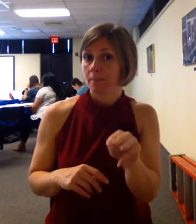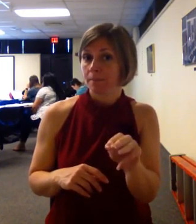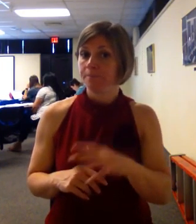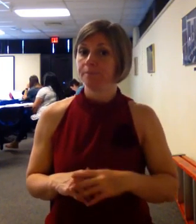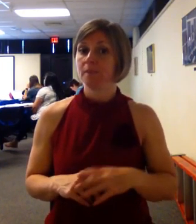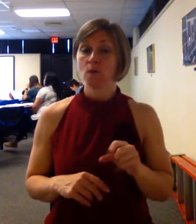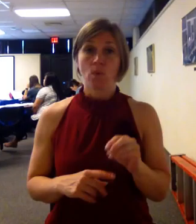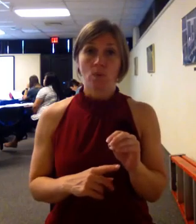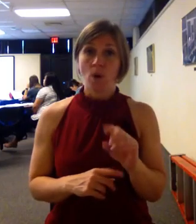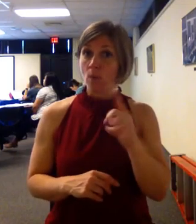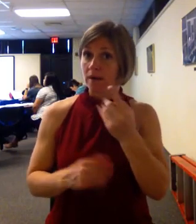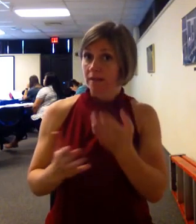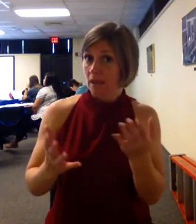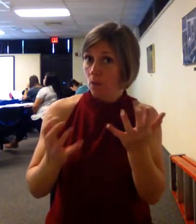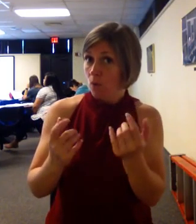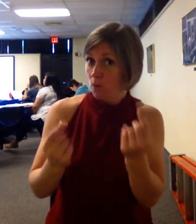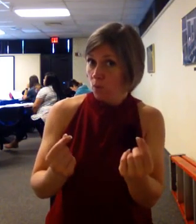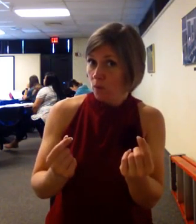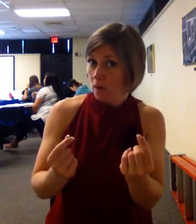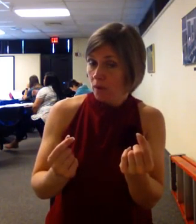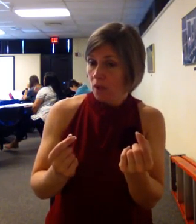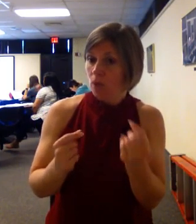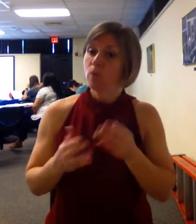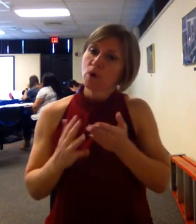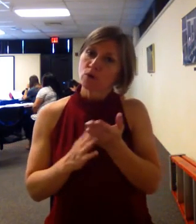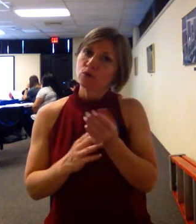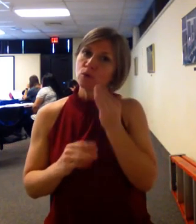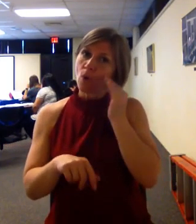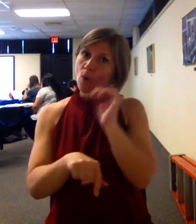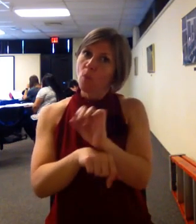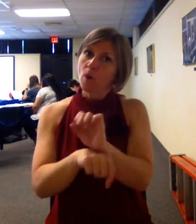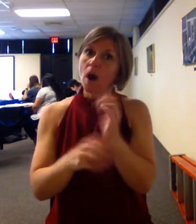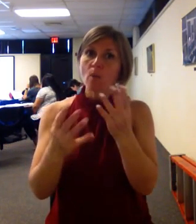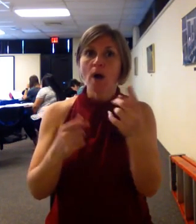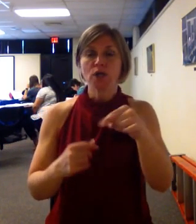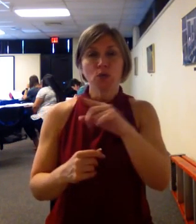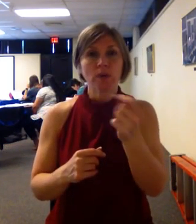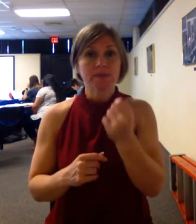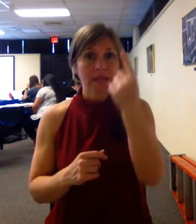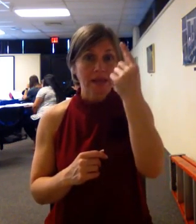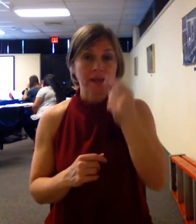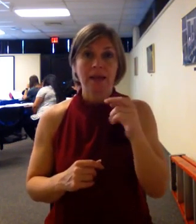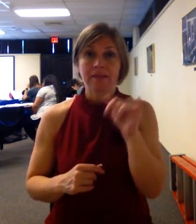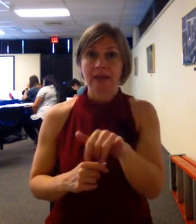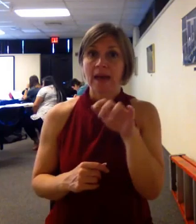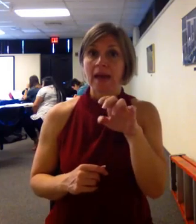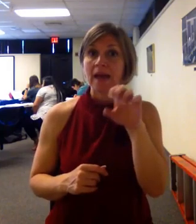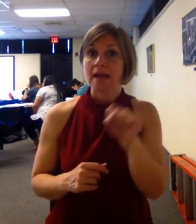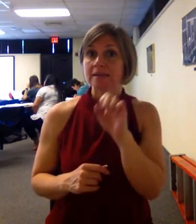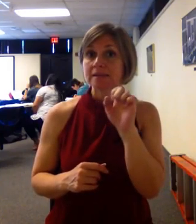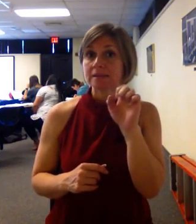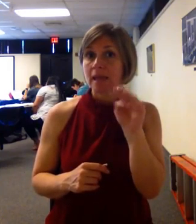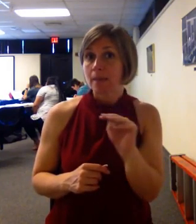So one of the things I want to do as we go through the homework is I want to have you guys understand the whole SML equation as